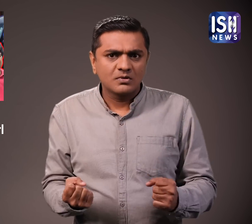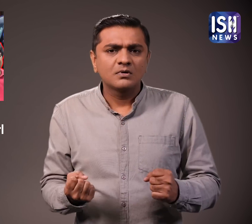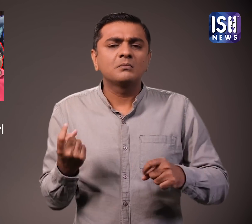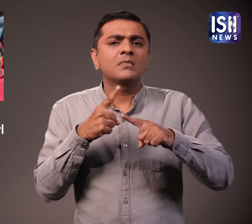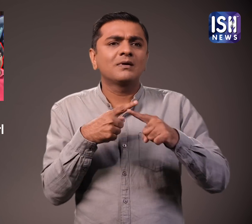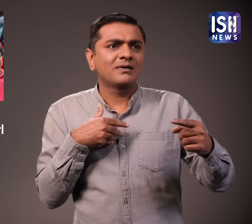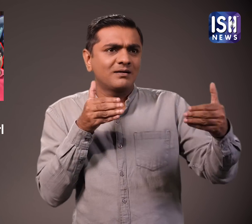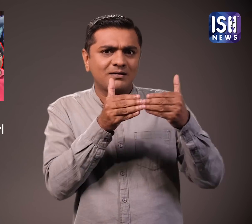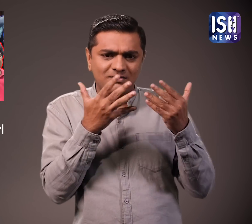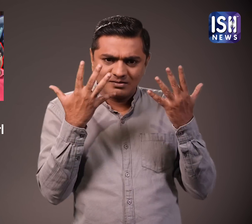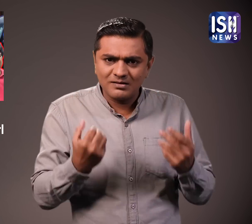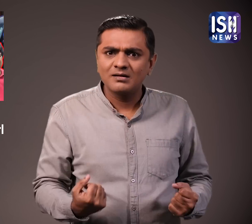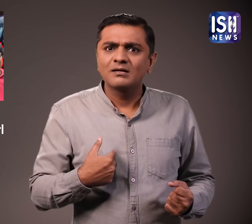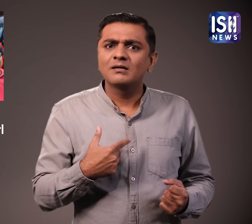She also demanded to meet the girl.